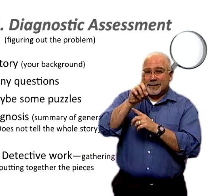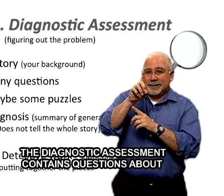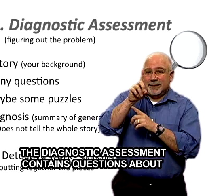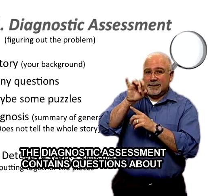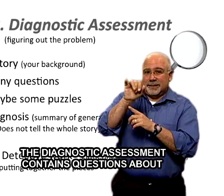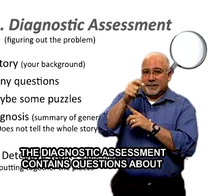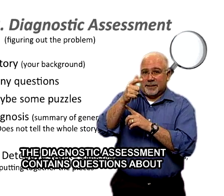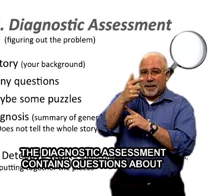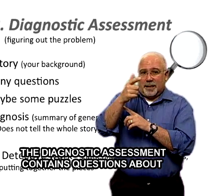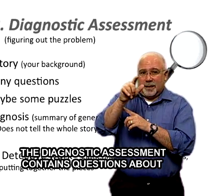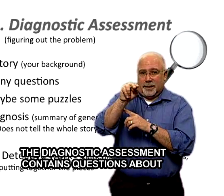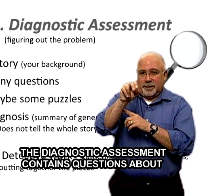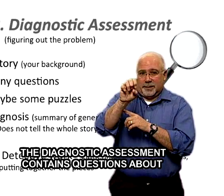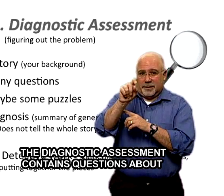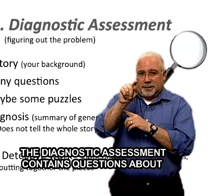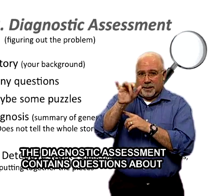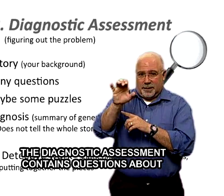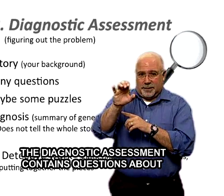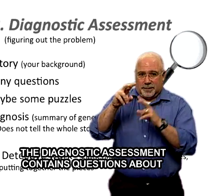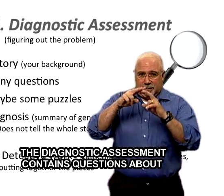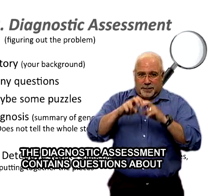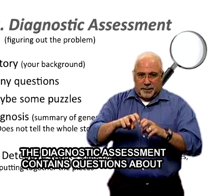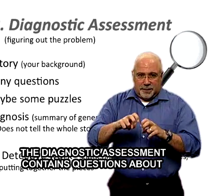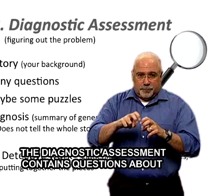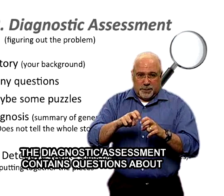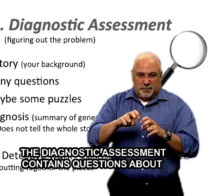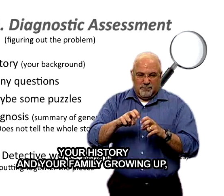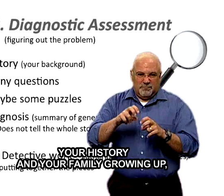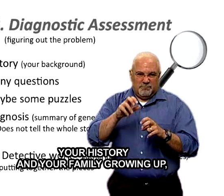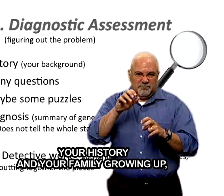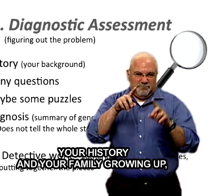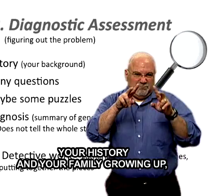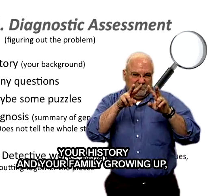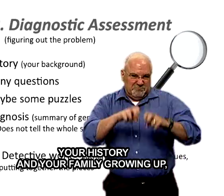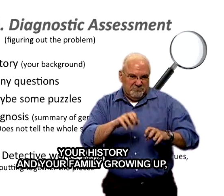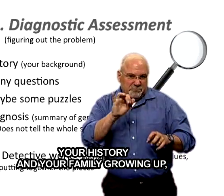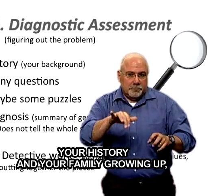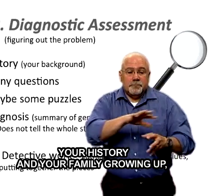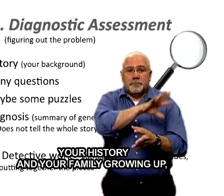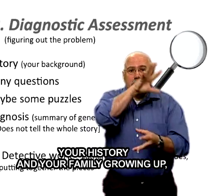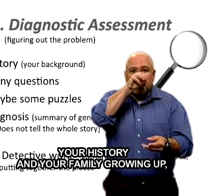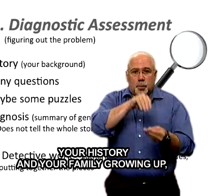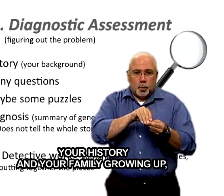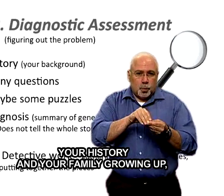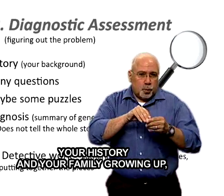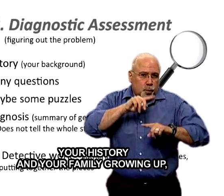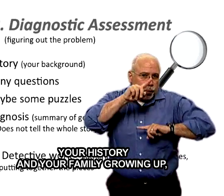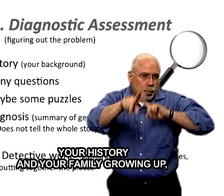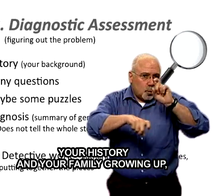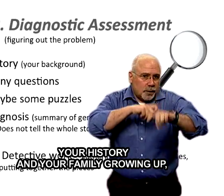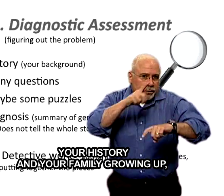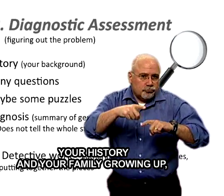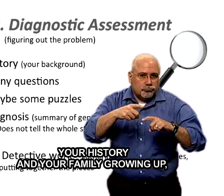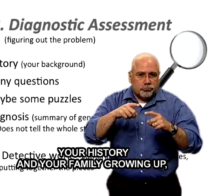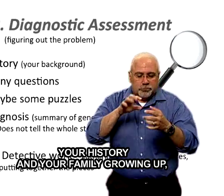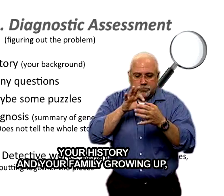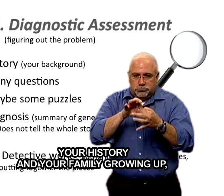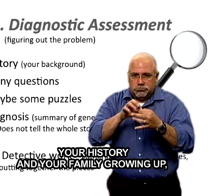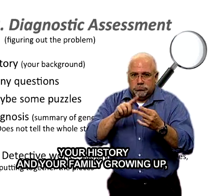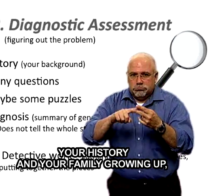The diagnostic assessment contains questions about your history and your family growing up,